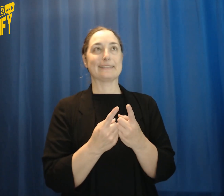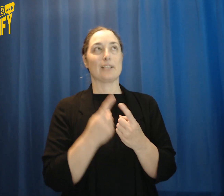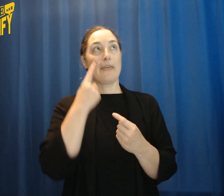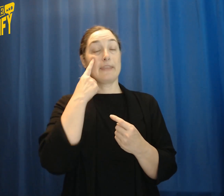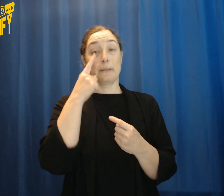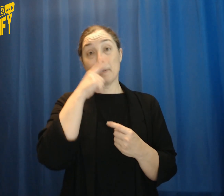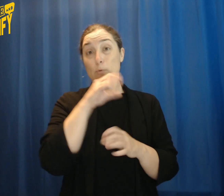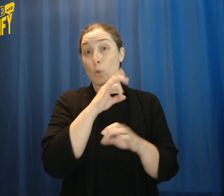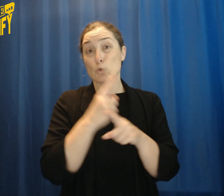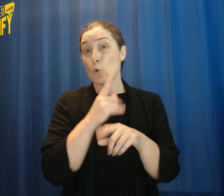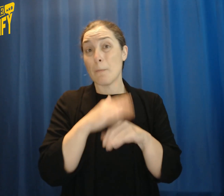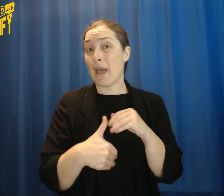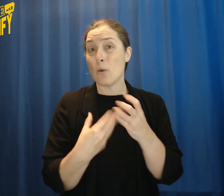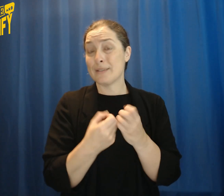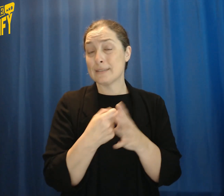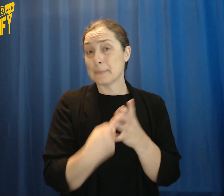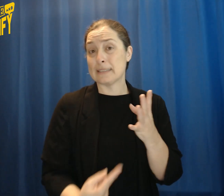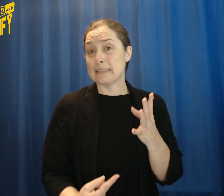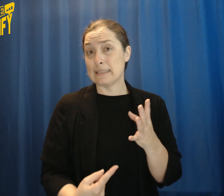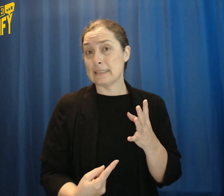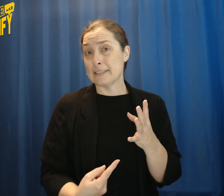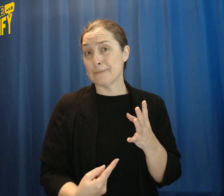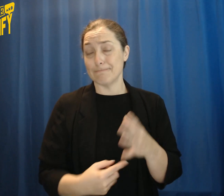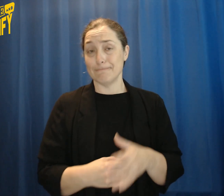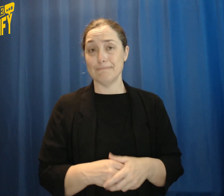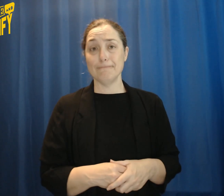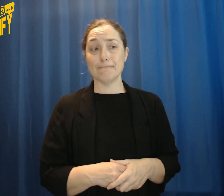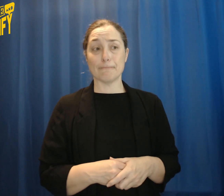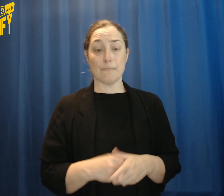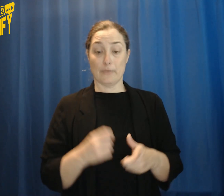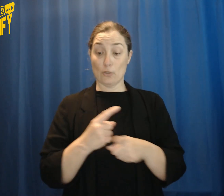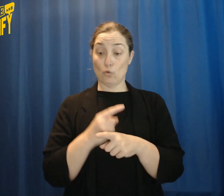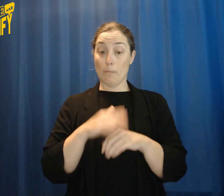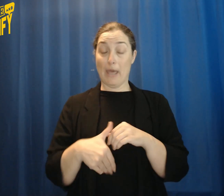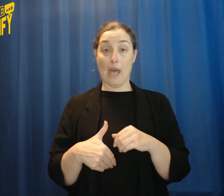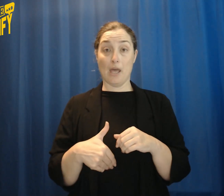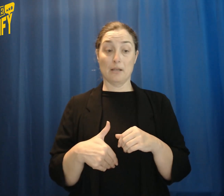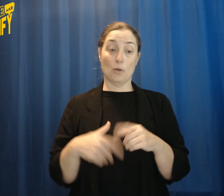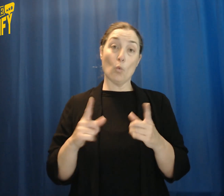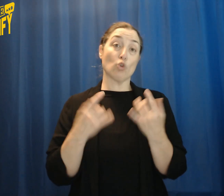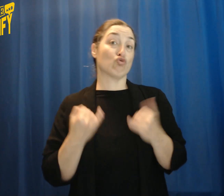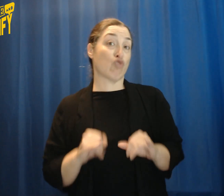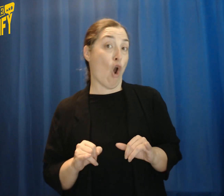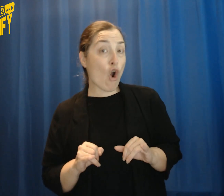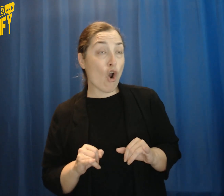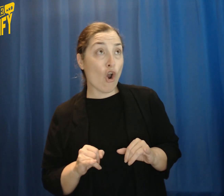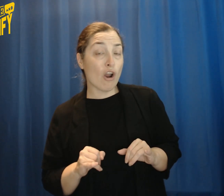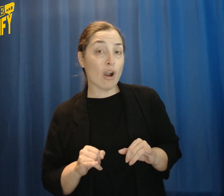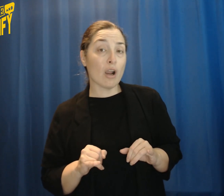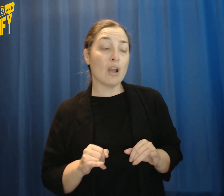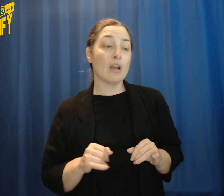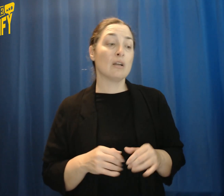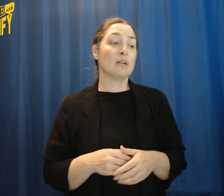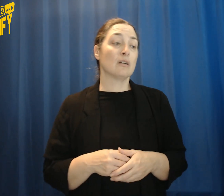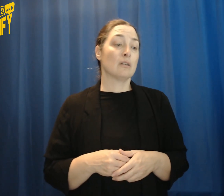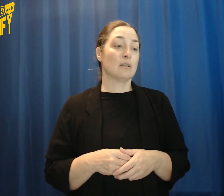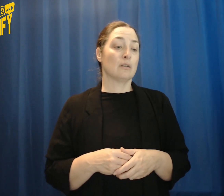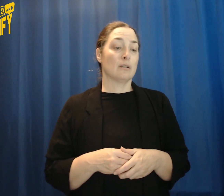disability. They don't talk about, like I said earlier, they talk about maybe what's wrong with them, or, you know, what's going on for them and what they find hard,